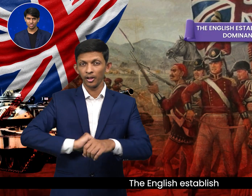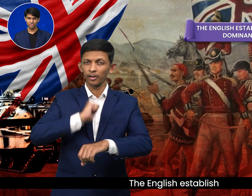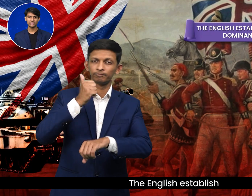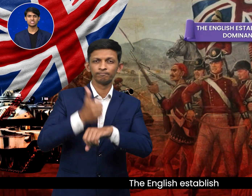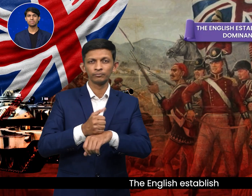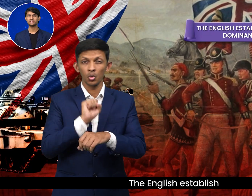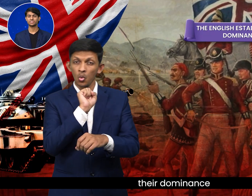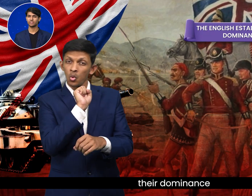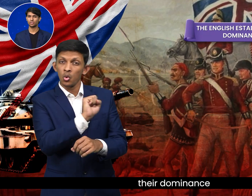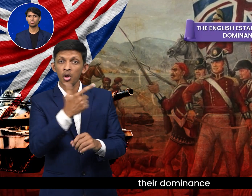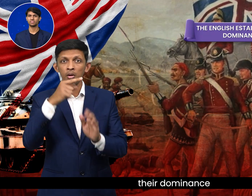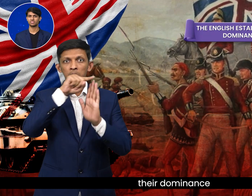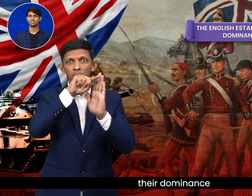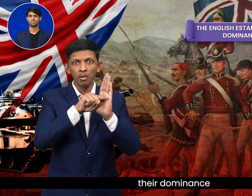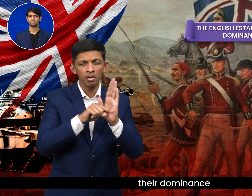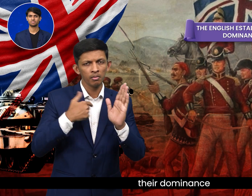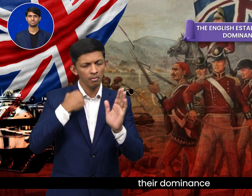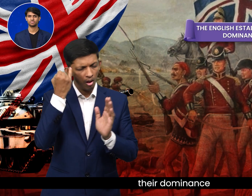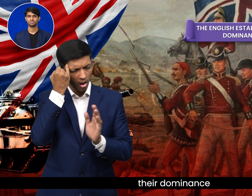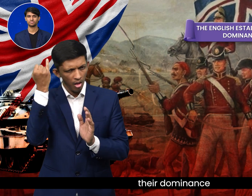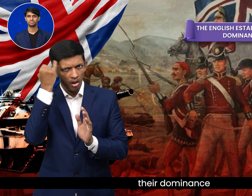The English established their dominance.